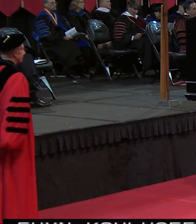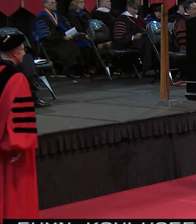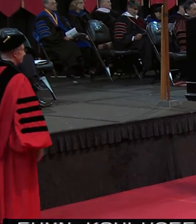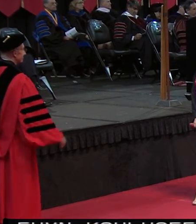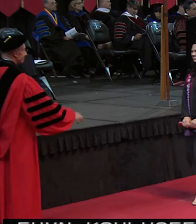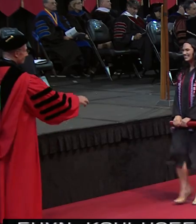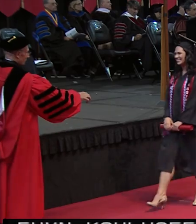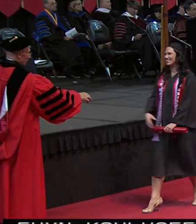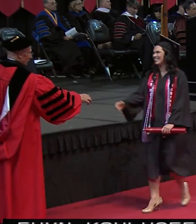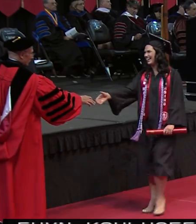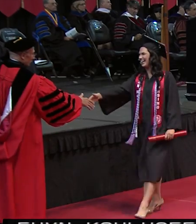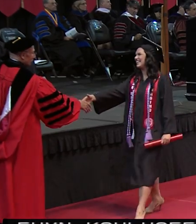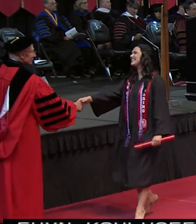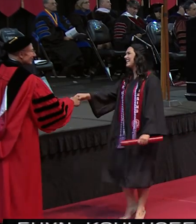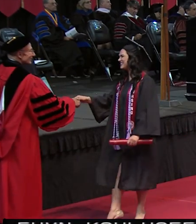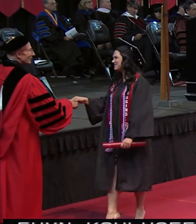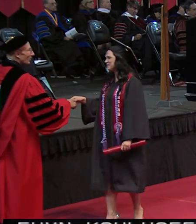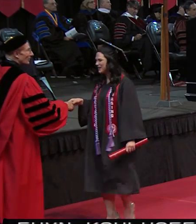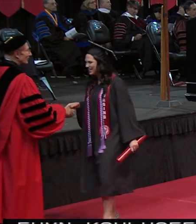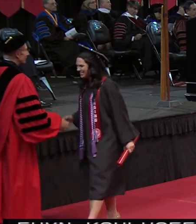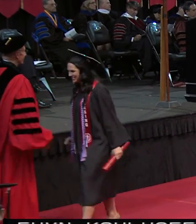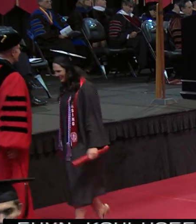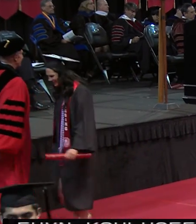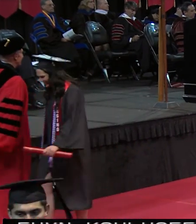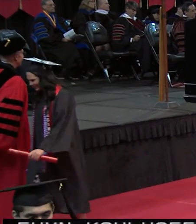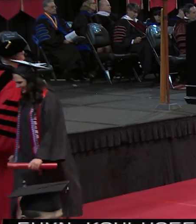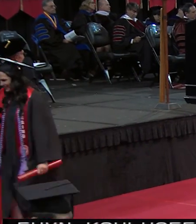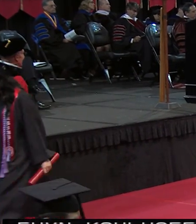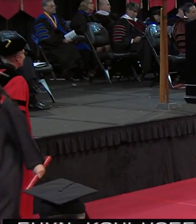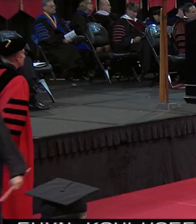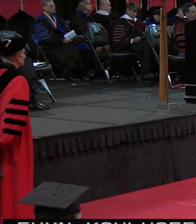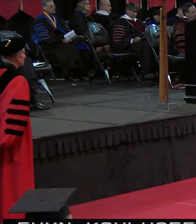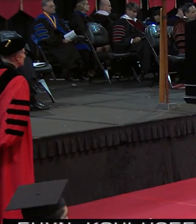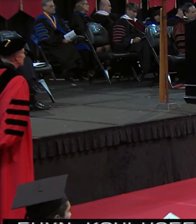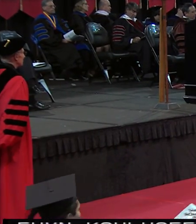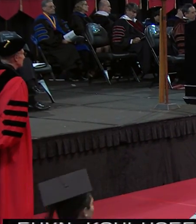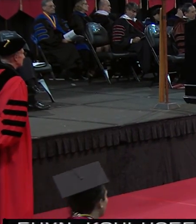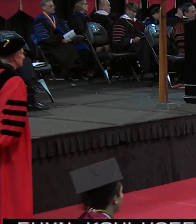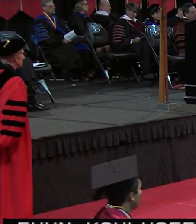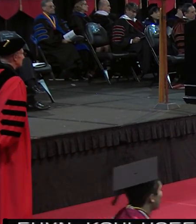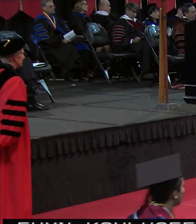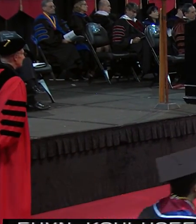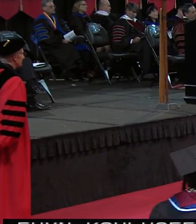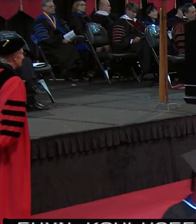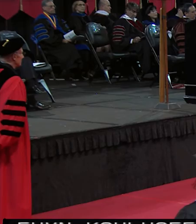Graduating summa cum laude, Jordan Nicole Lynch.